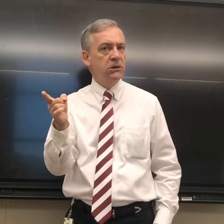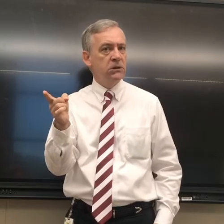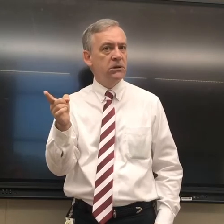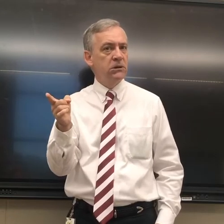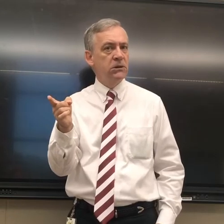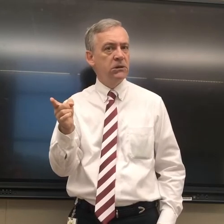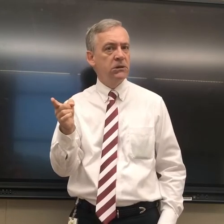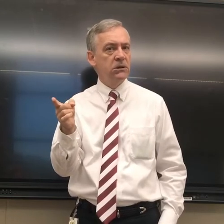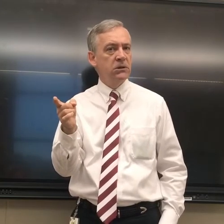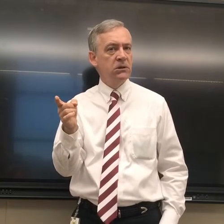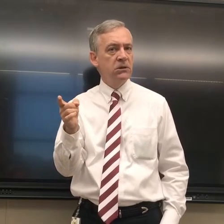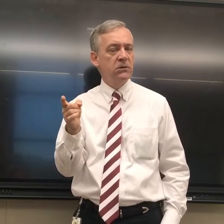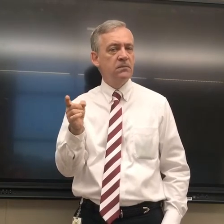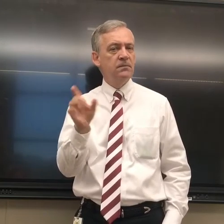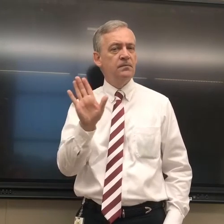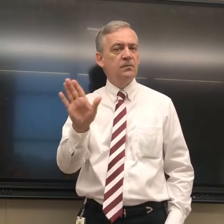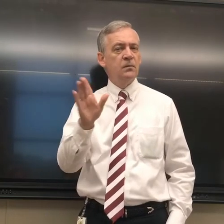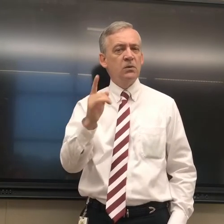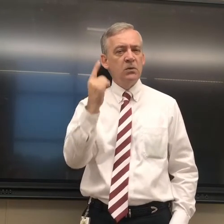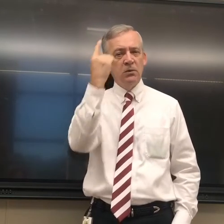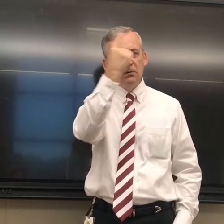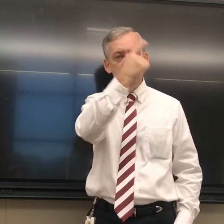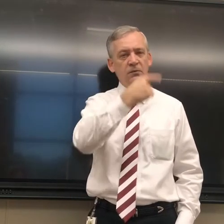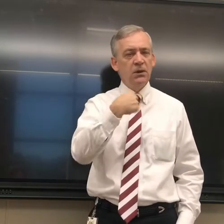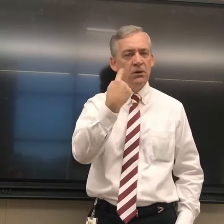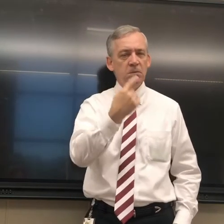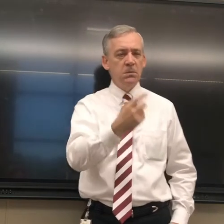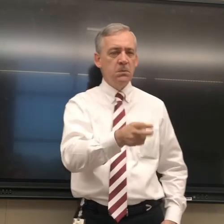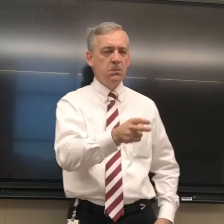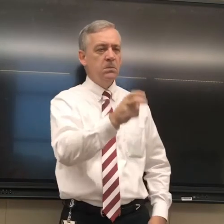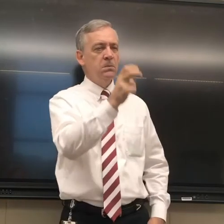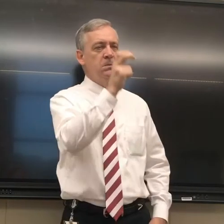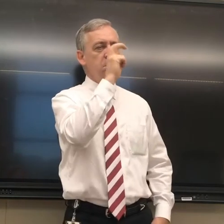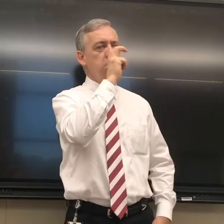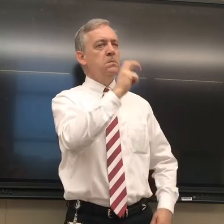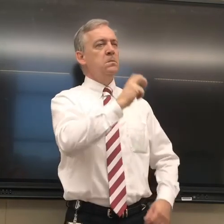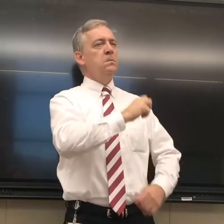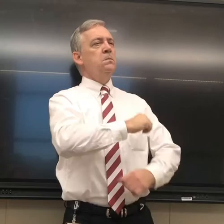and the stern stoicism that one associates with Indian faces.